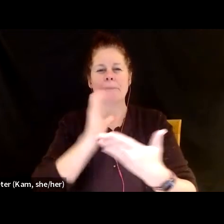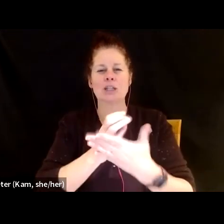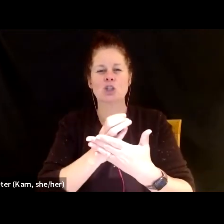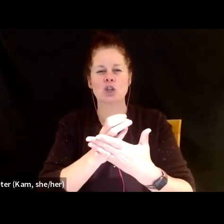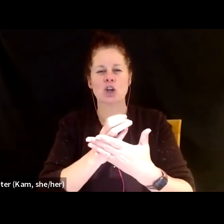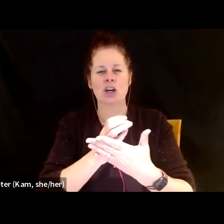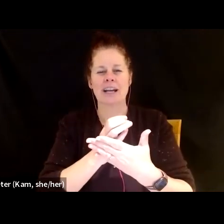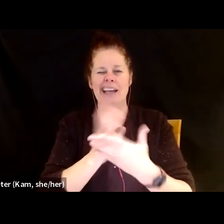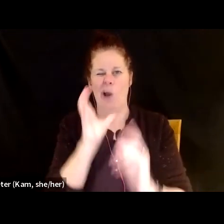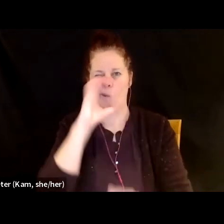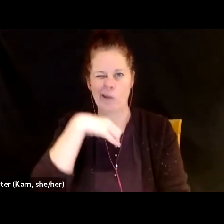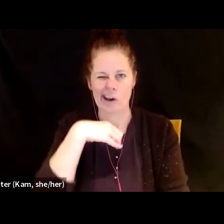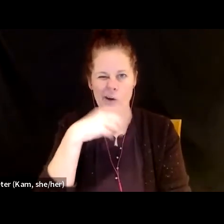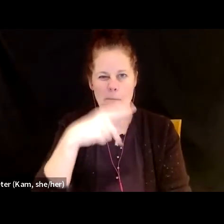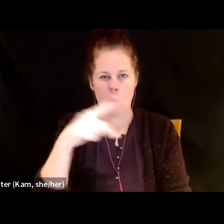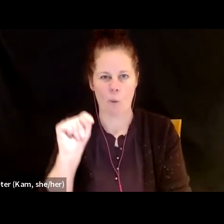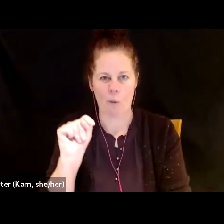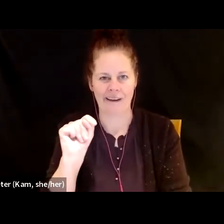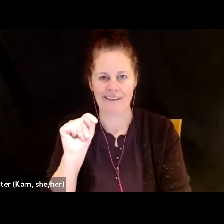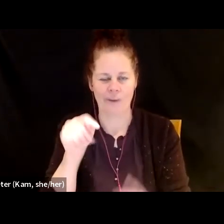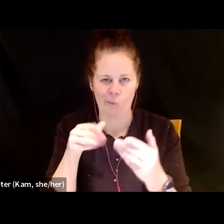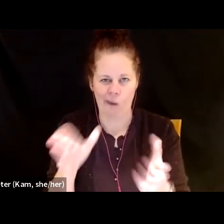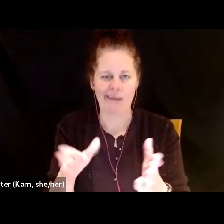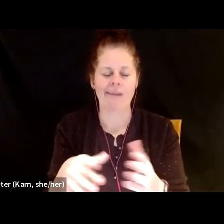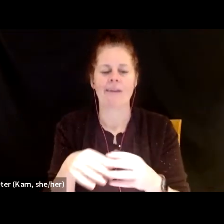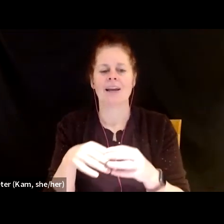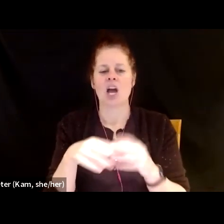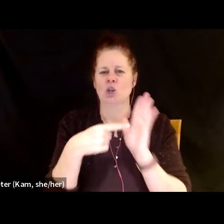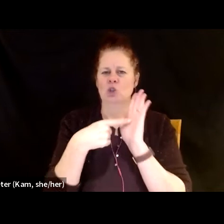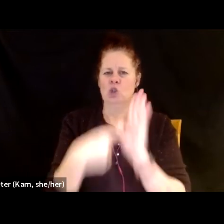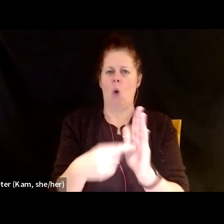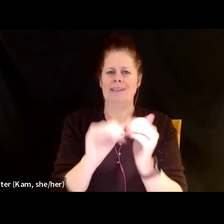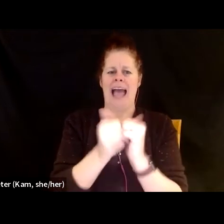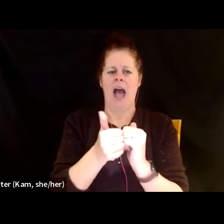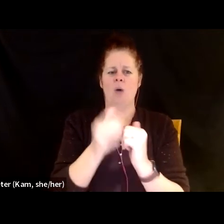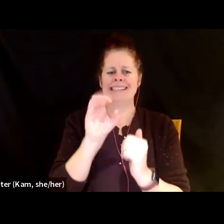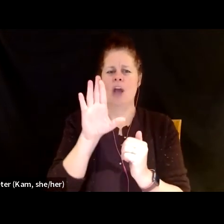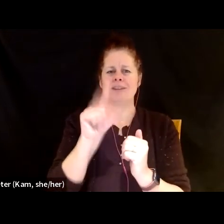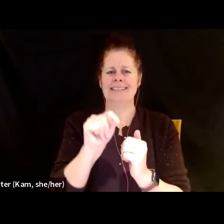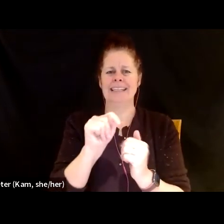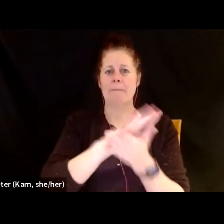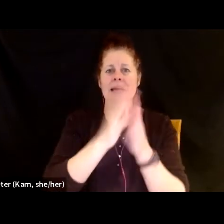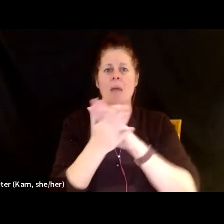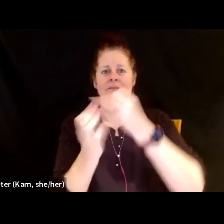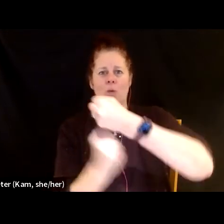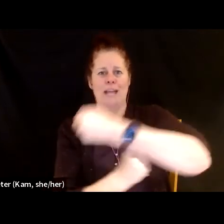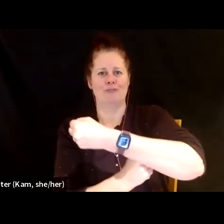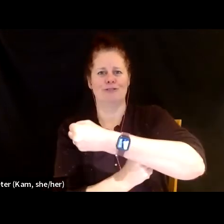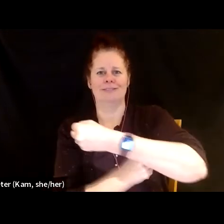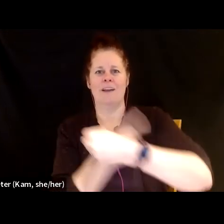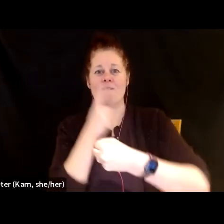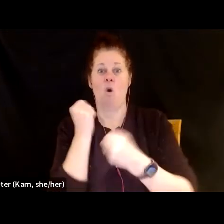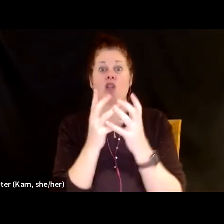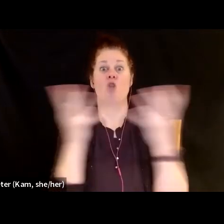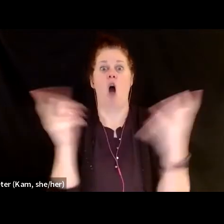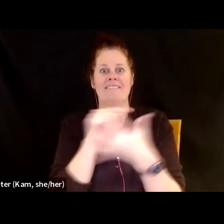refocuses how that is the basis, CRT is the basis for a lot of this thinking, and how each of the speakers that we've